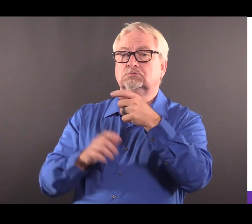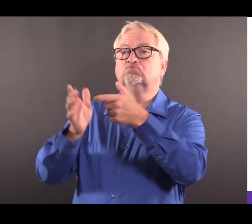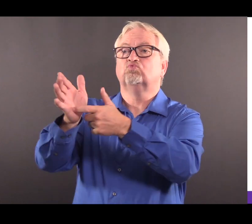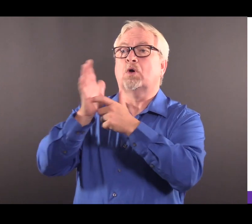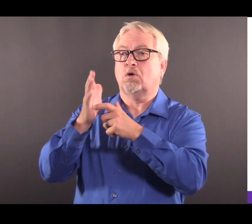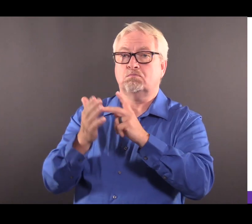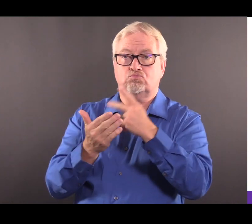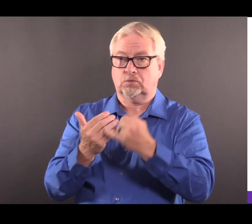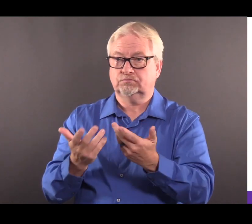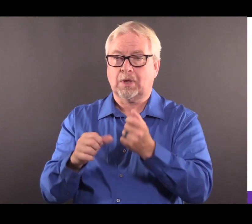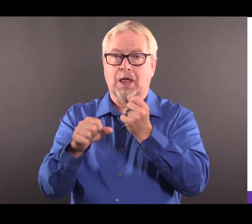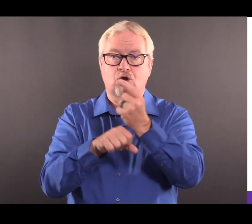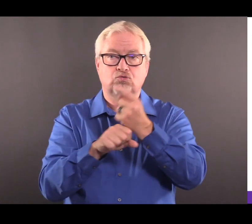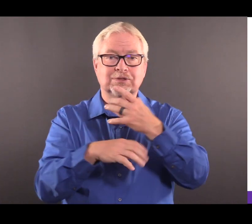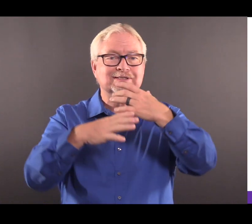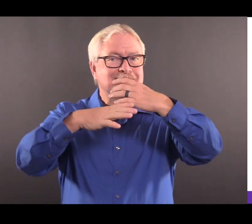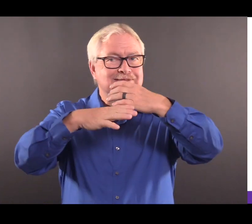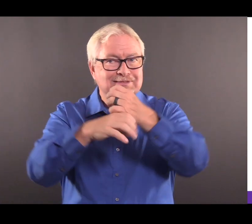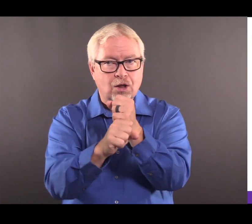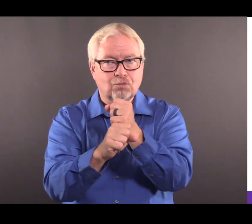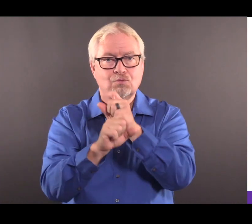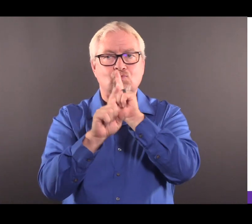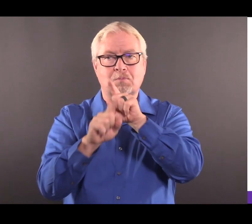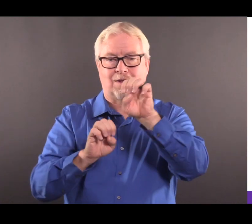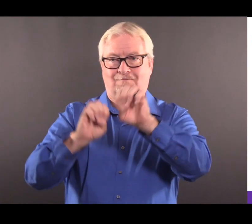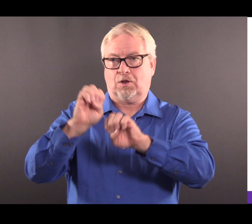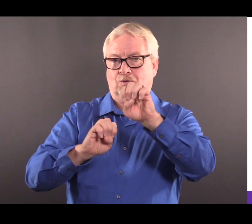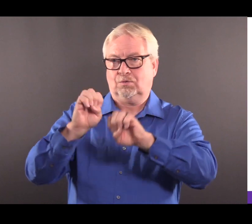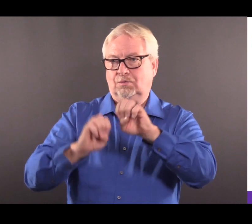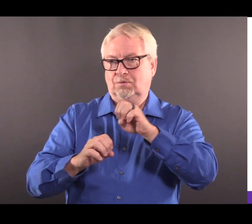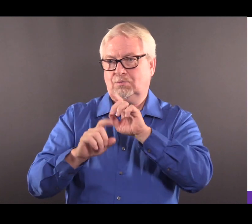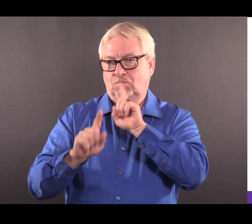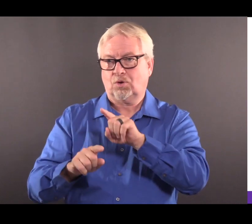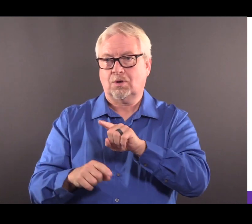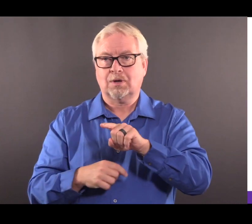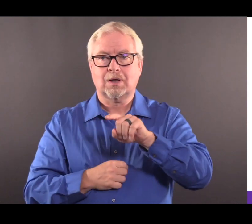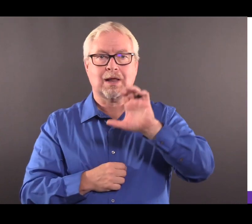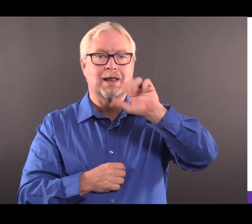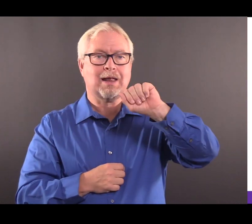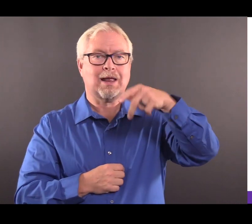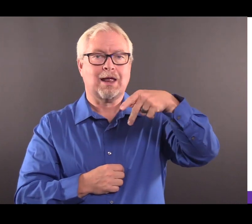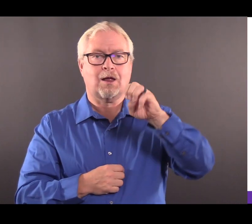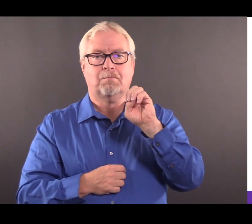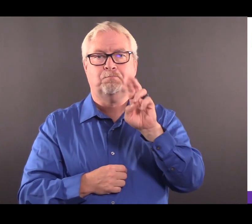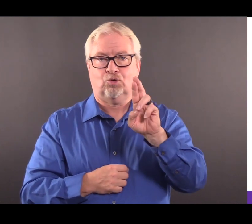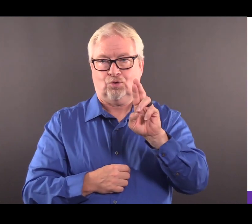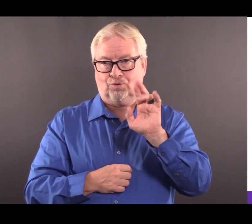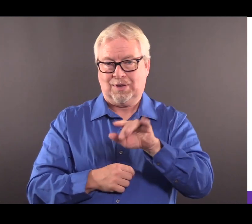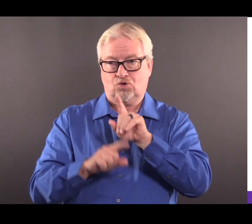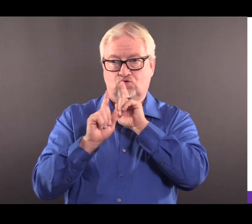projects require the Consolidated Annual Performance and Evaluation Report, or